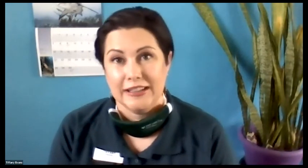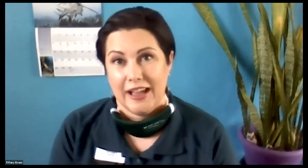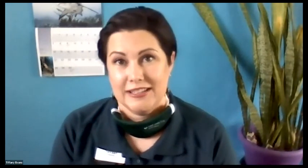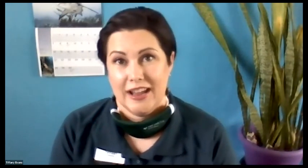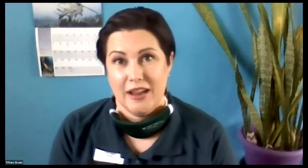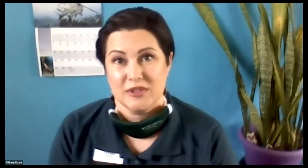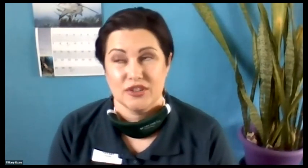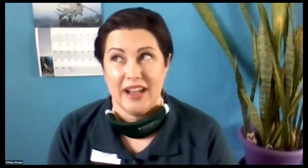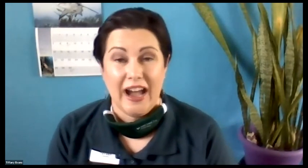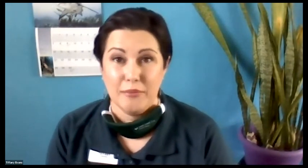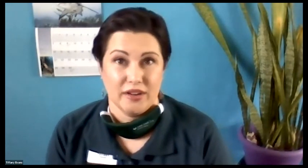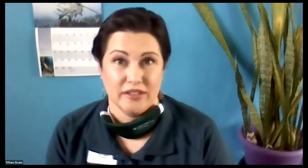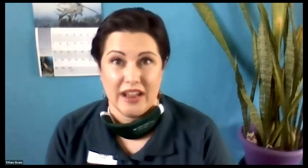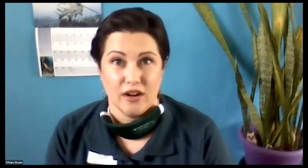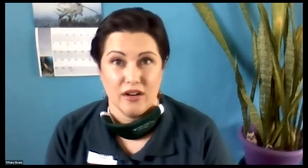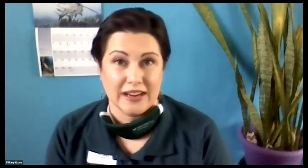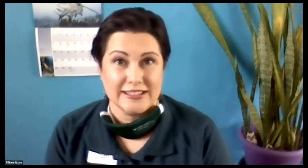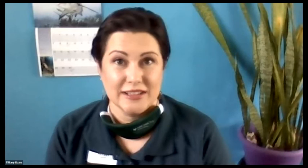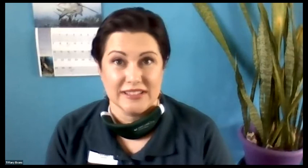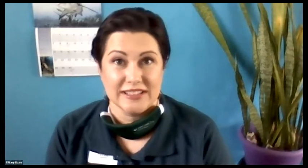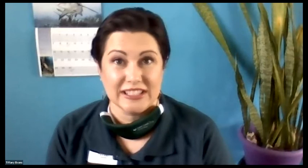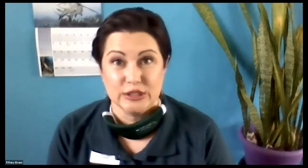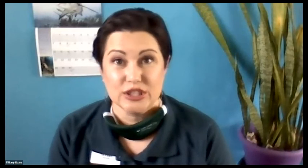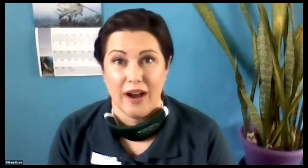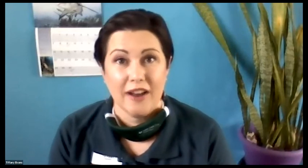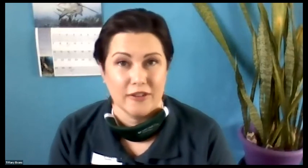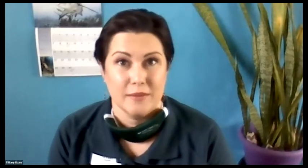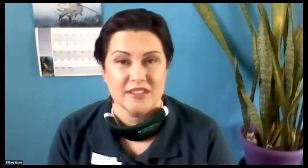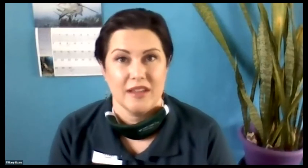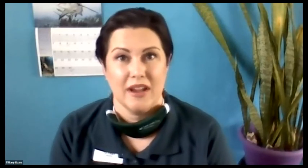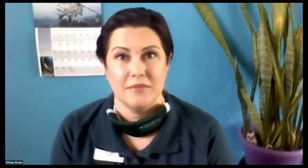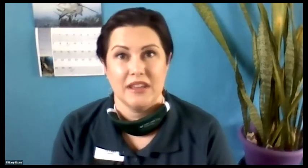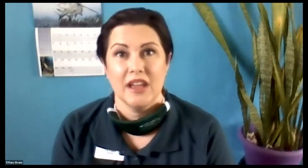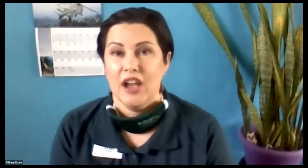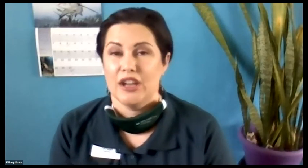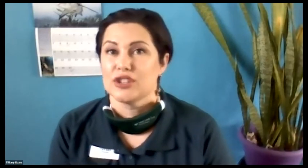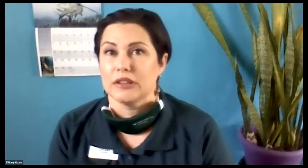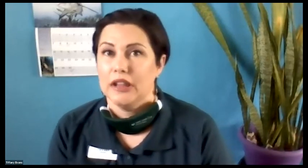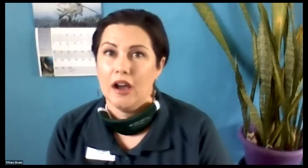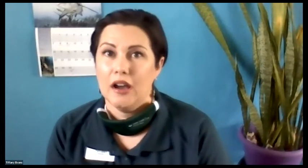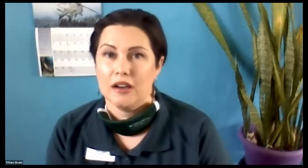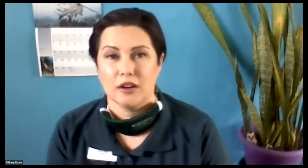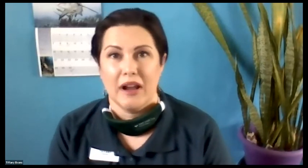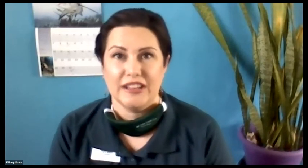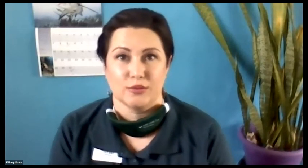of times during the hot part of the day, you're not going to see them because it's a little too hot for them. So they might be under a log or behind a